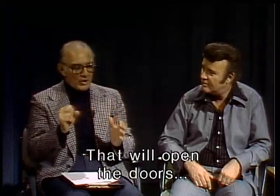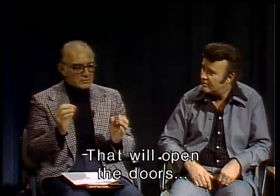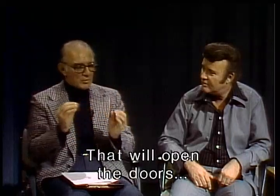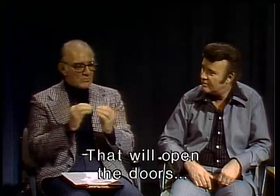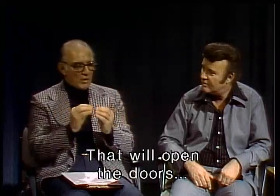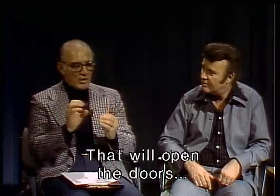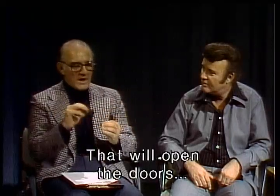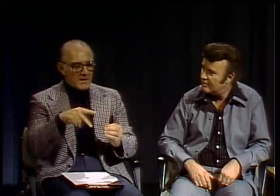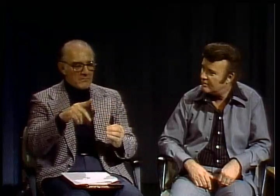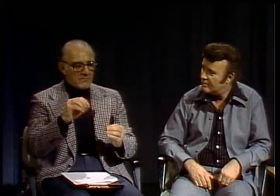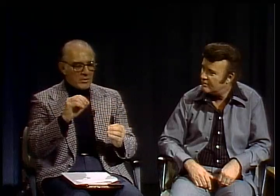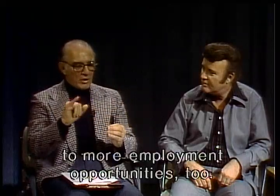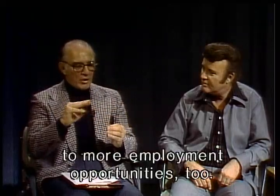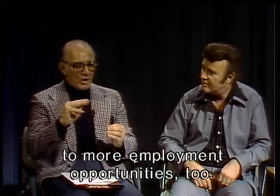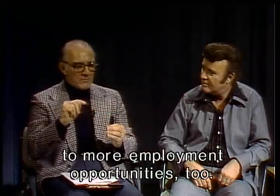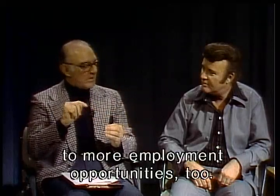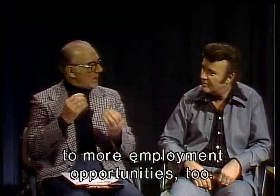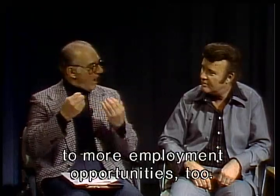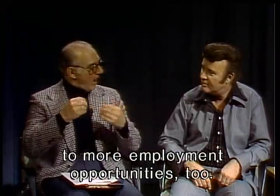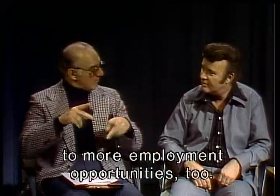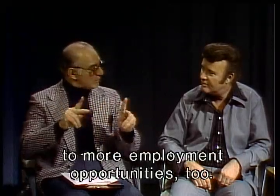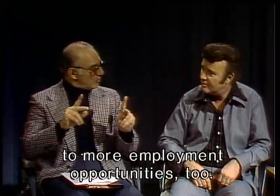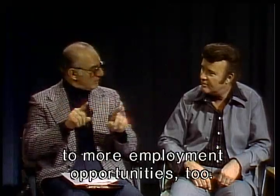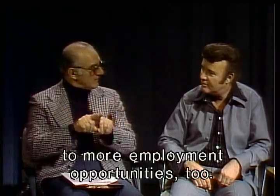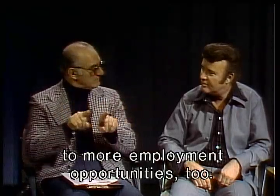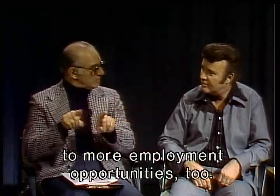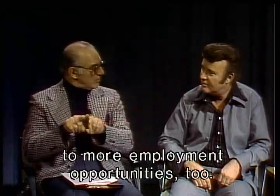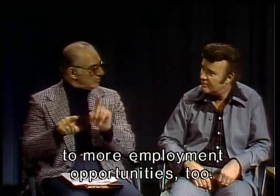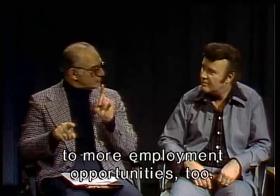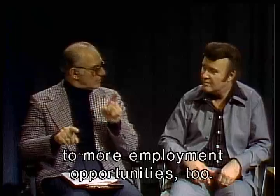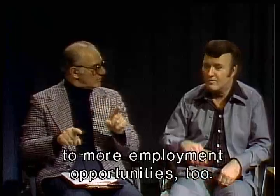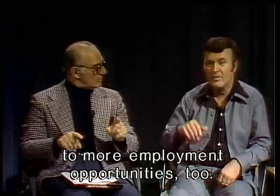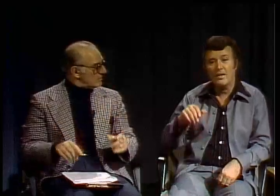to more employment opportunities too. So,